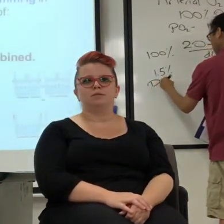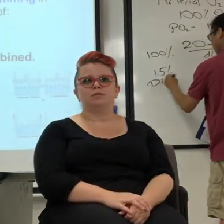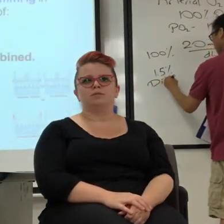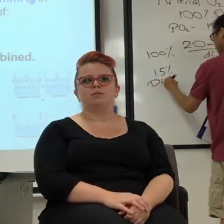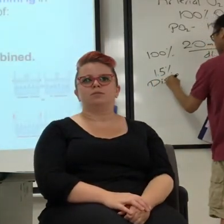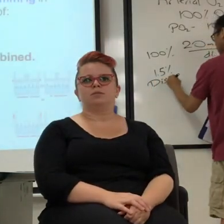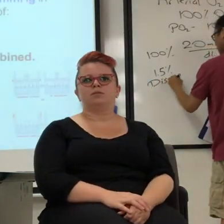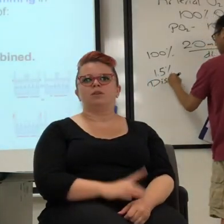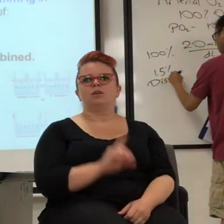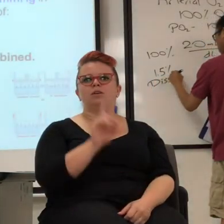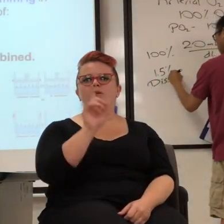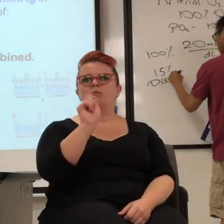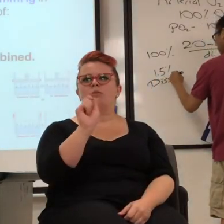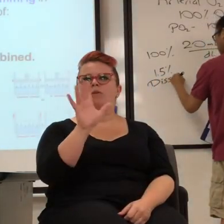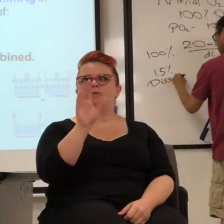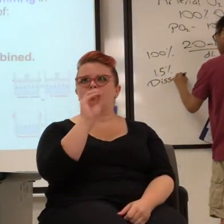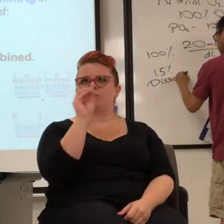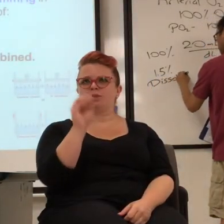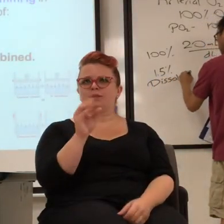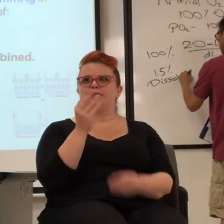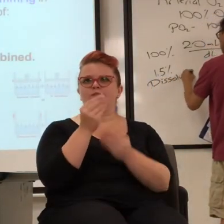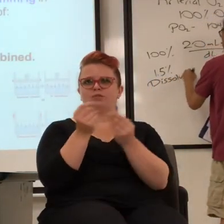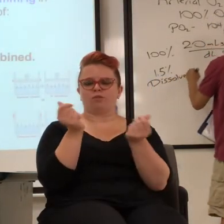So 1.5% dissolved.